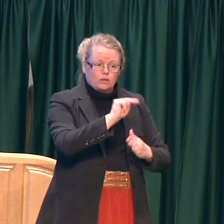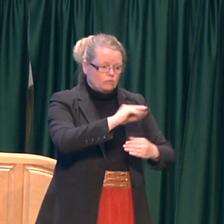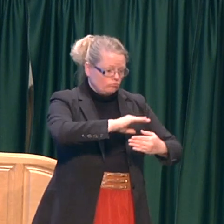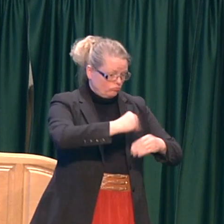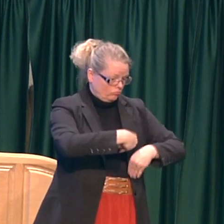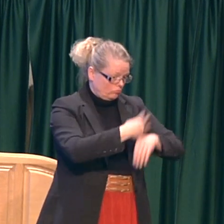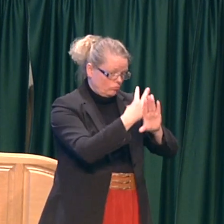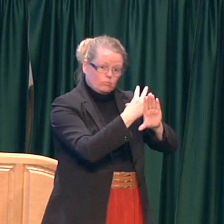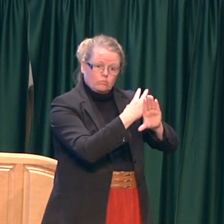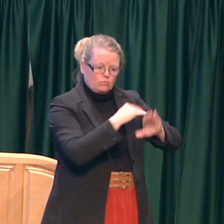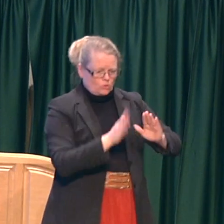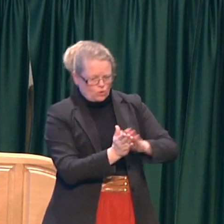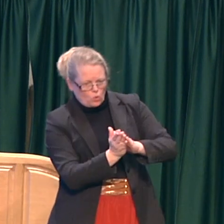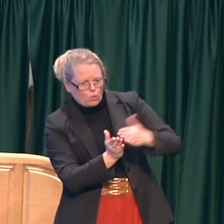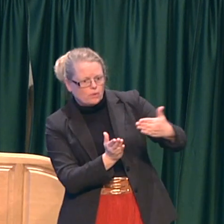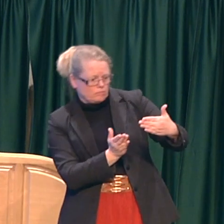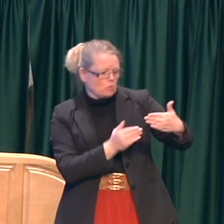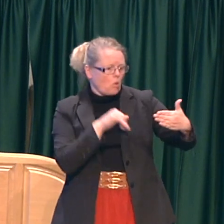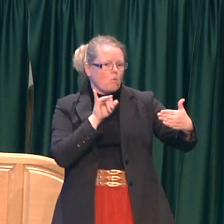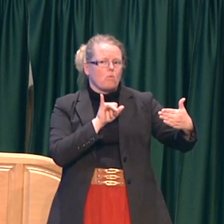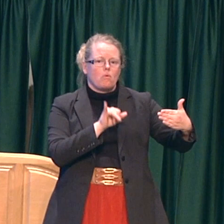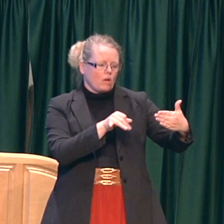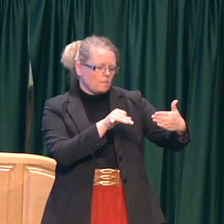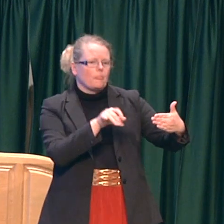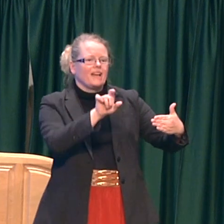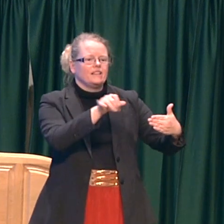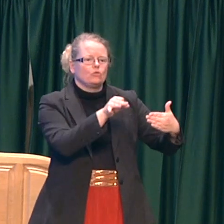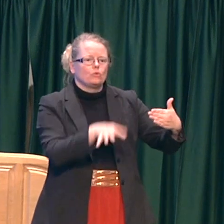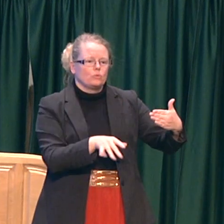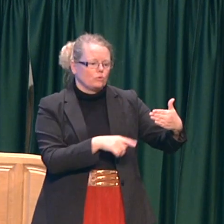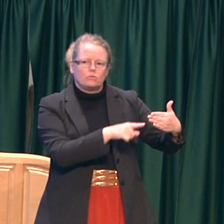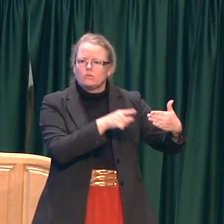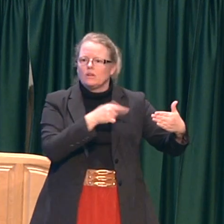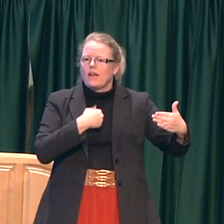If you could check in and have VRI interpreting services